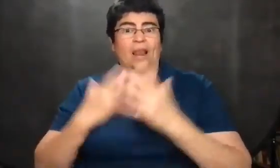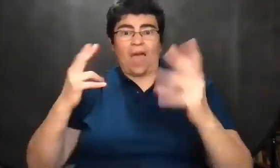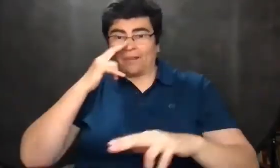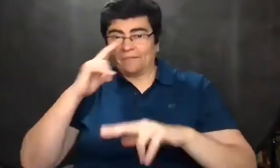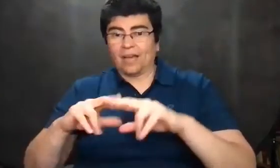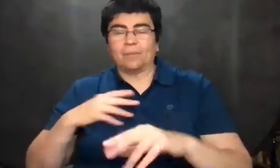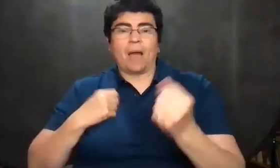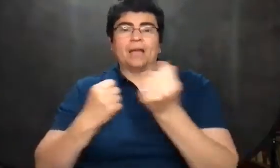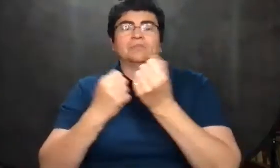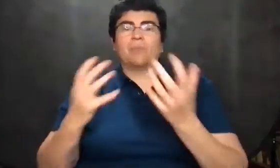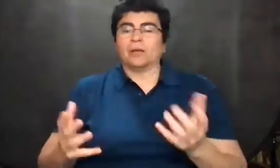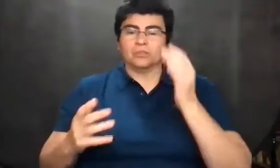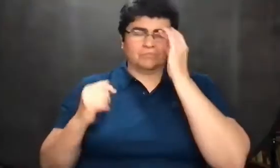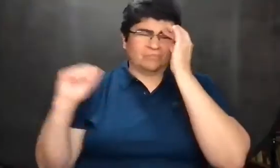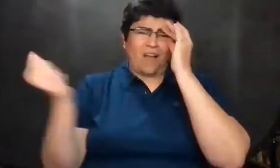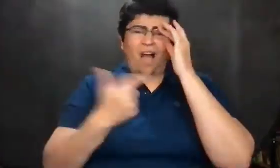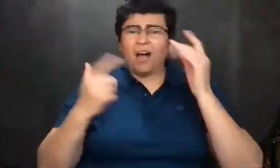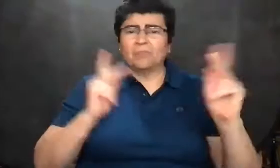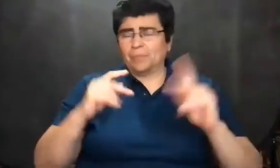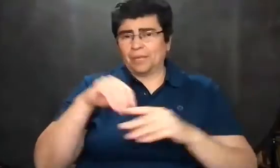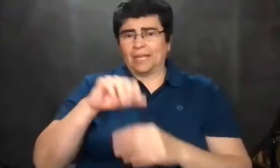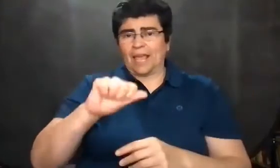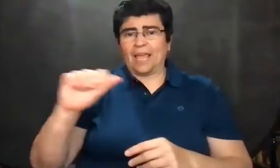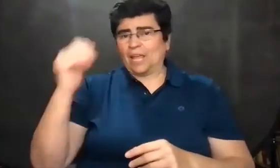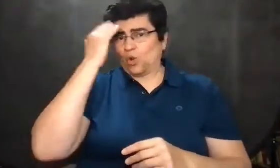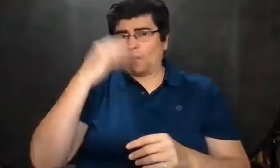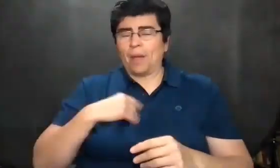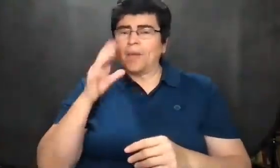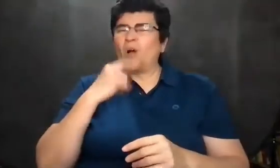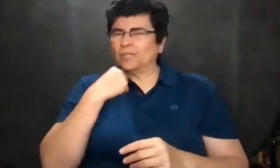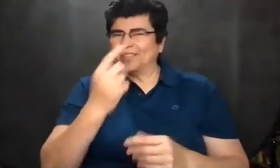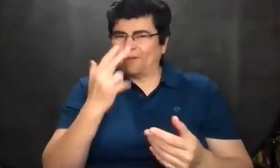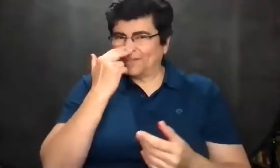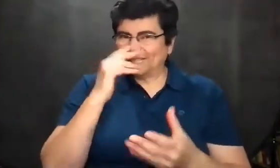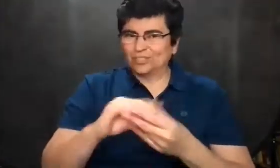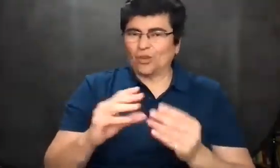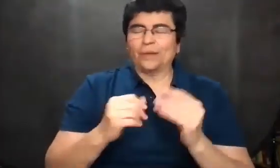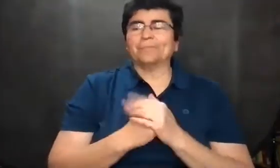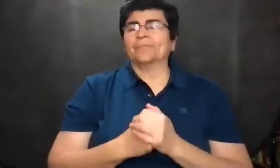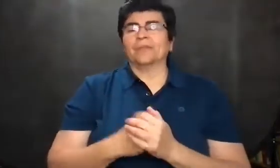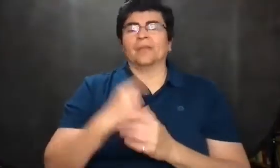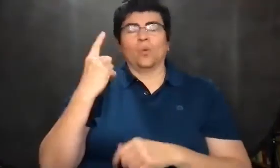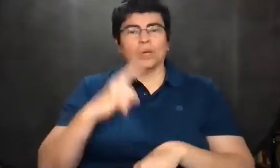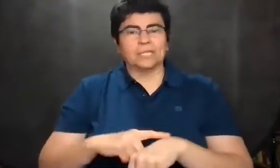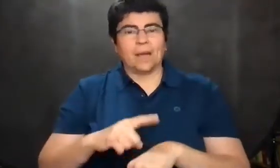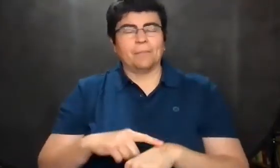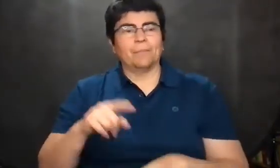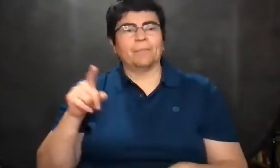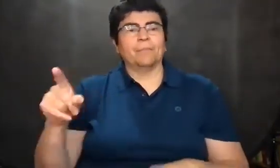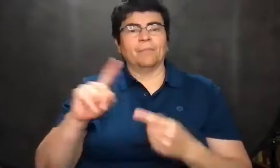sponsors everybody in AA knew my mother. I tell you this funny little story about it. One time, this friend of mine, Ricky, she was